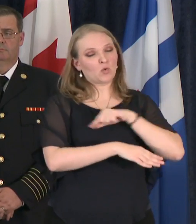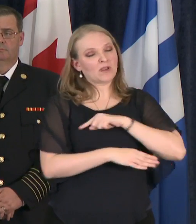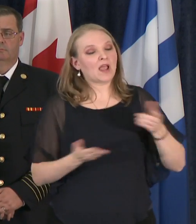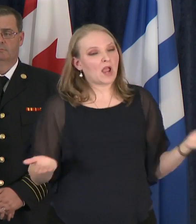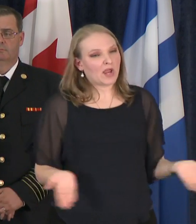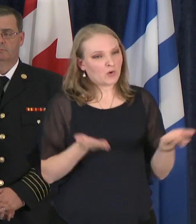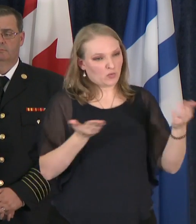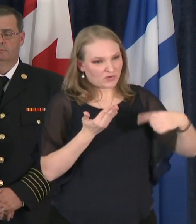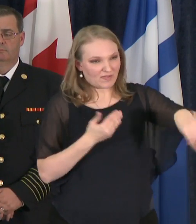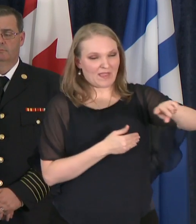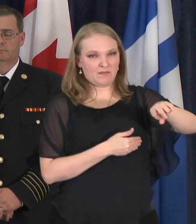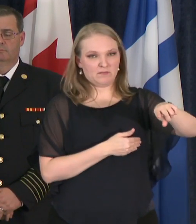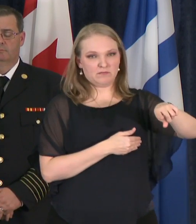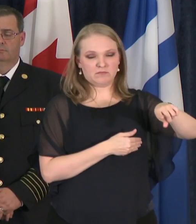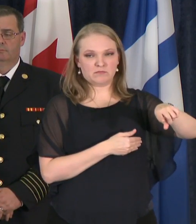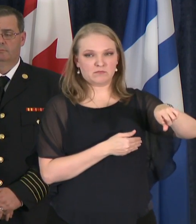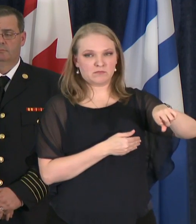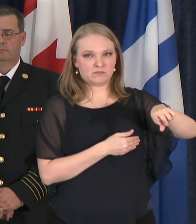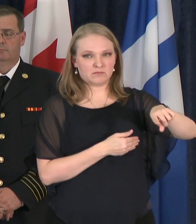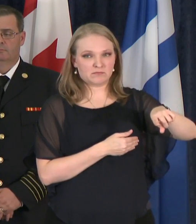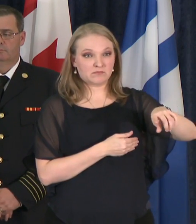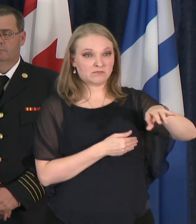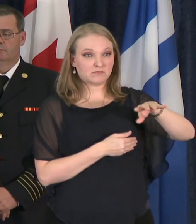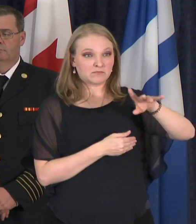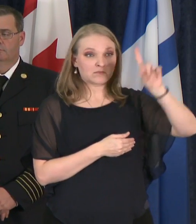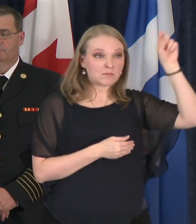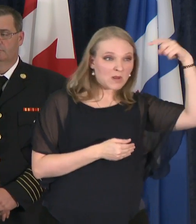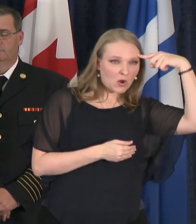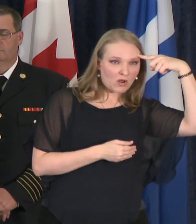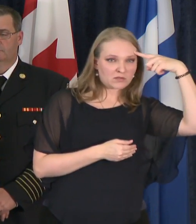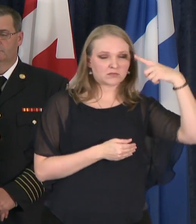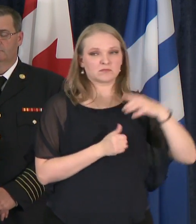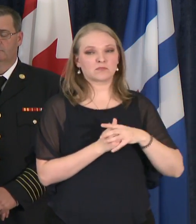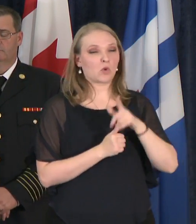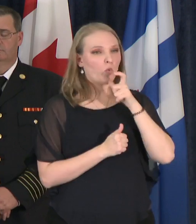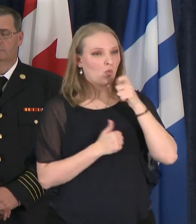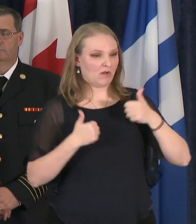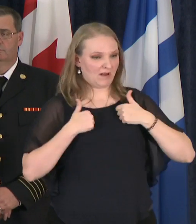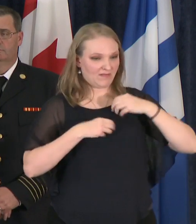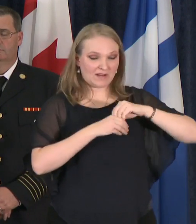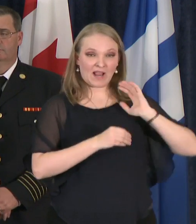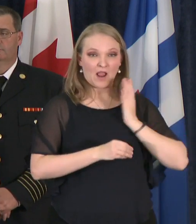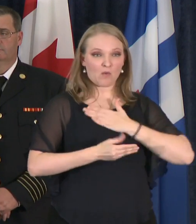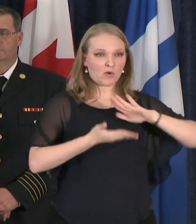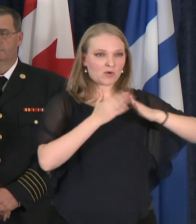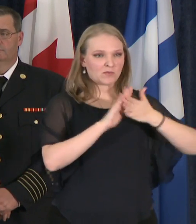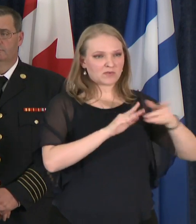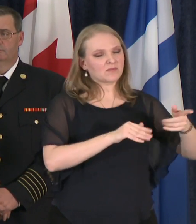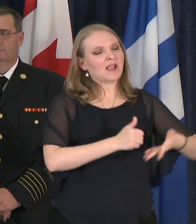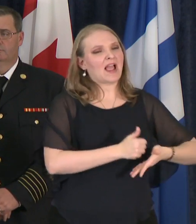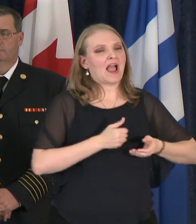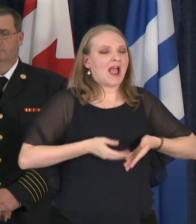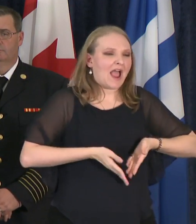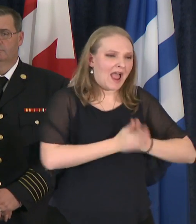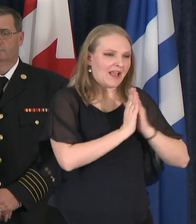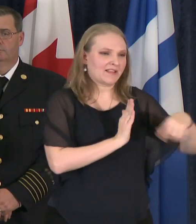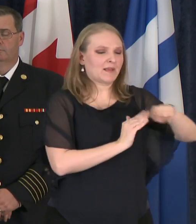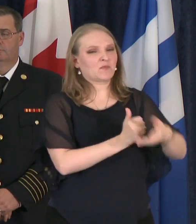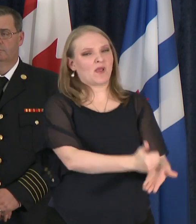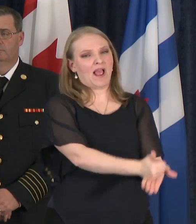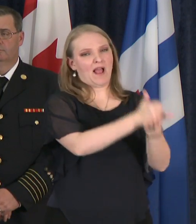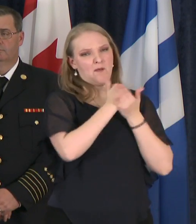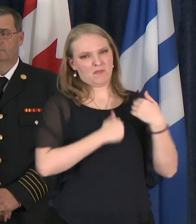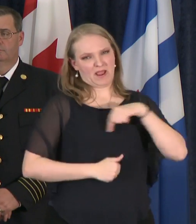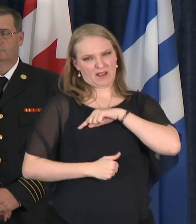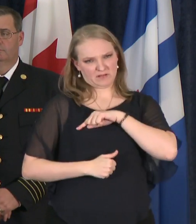them, as they are both employers and members of our community, to help out in our effort. We know